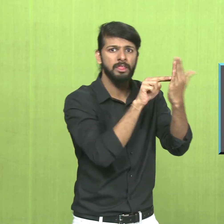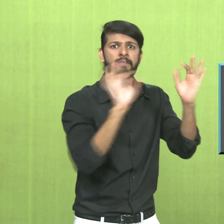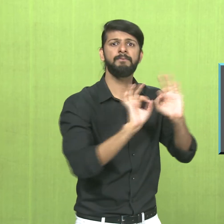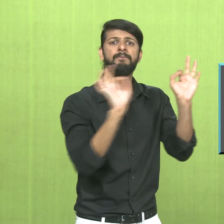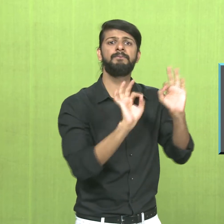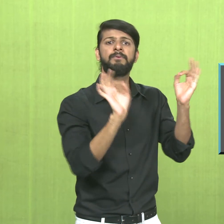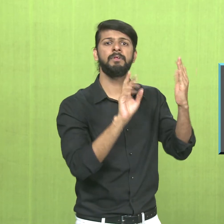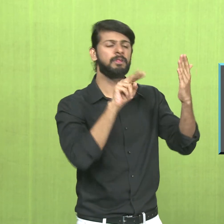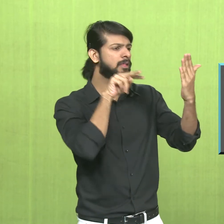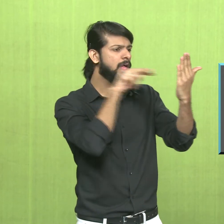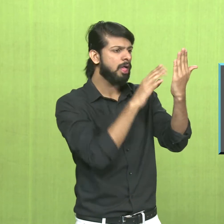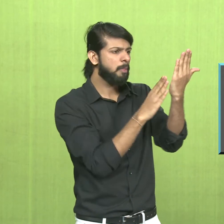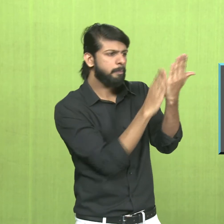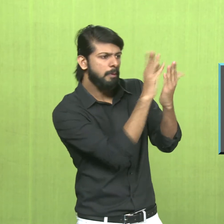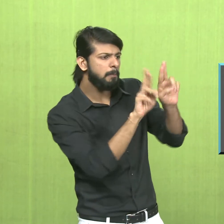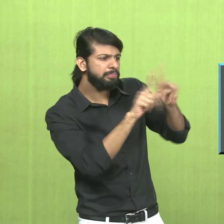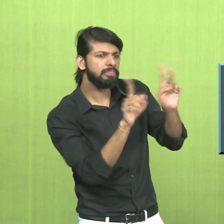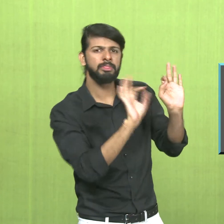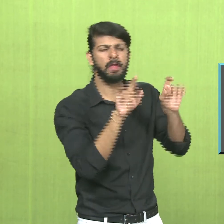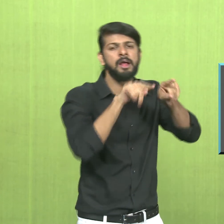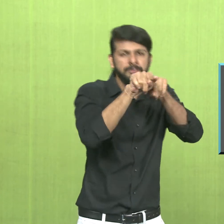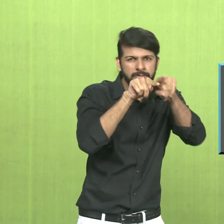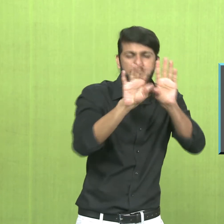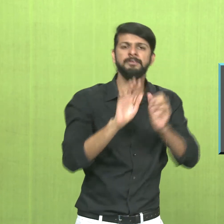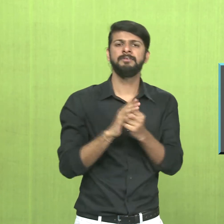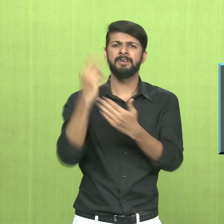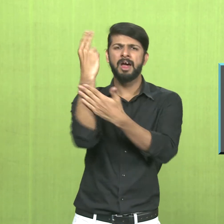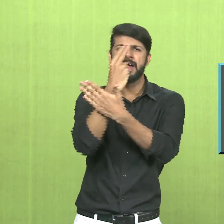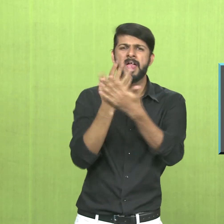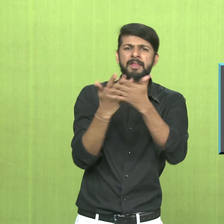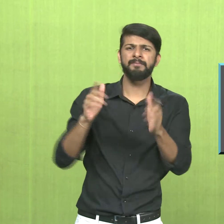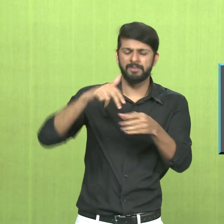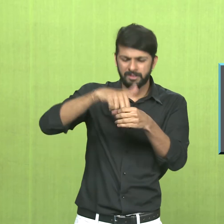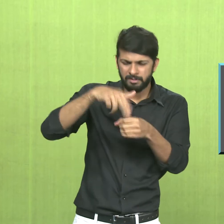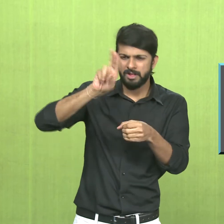effect, but it has kind of a subdued effect.